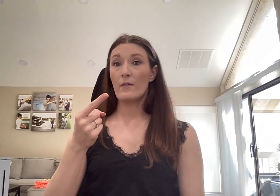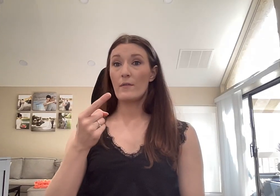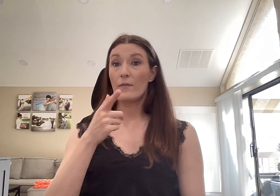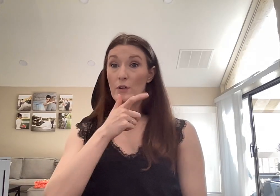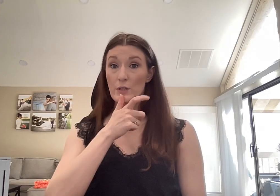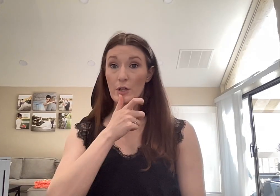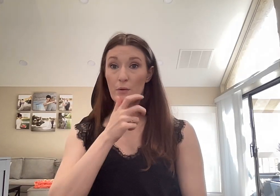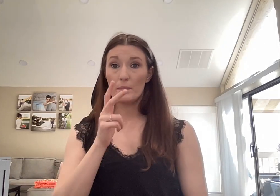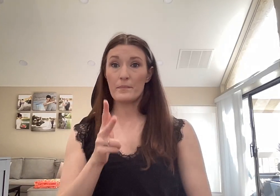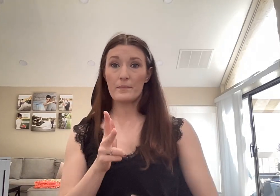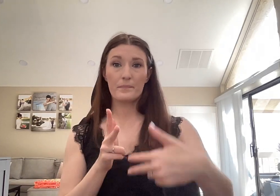First two,